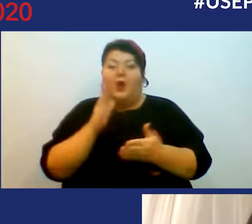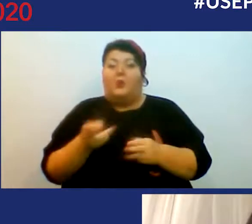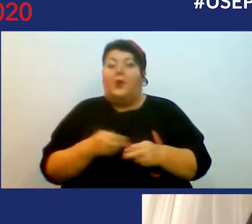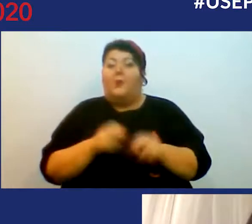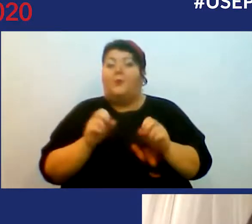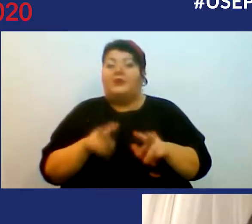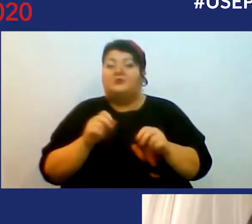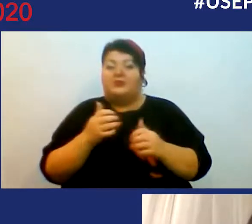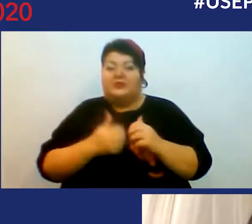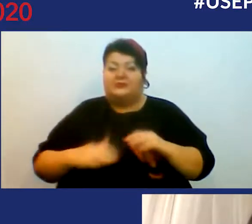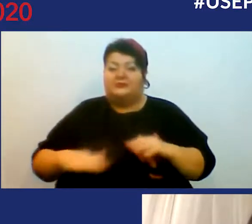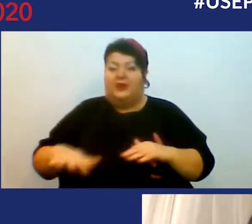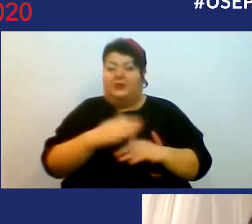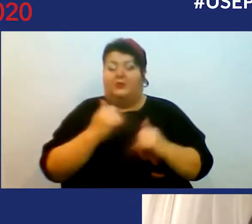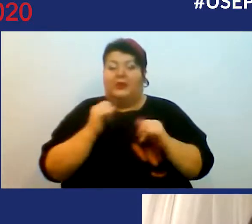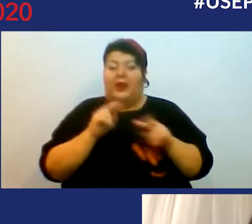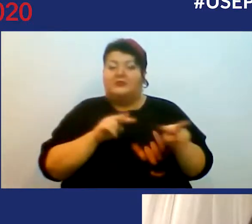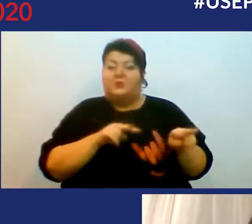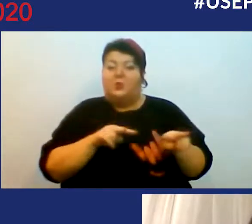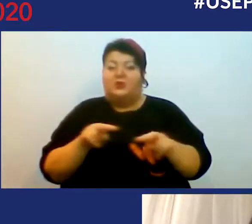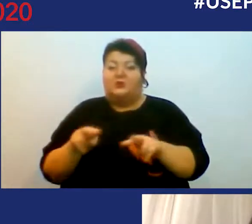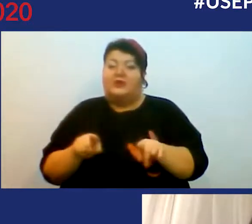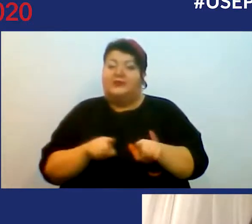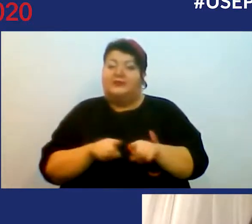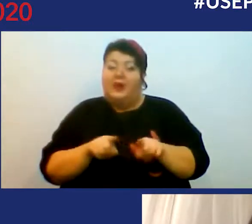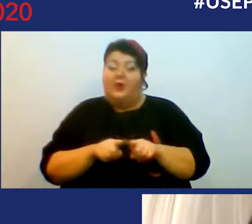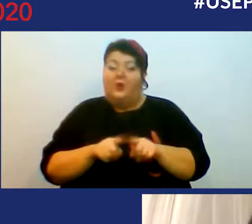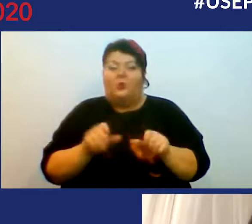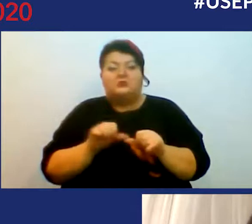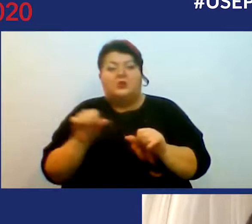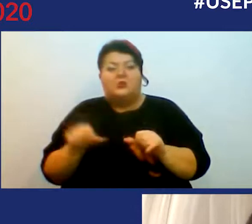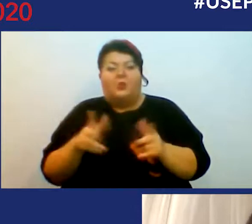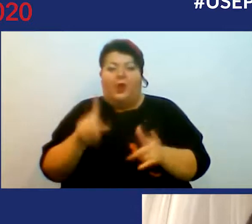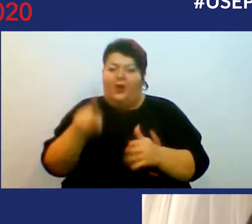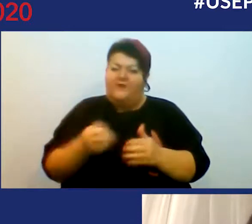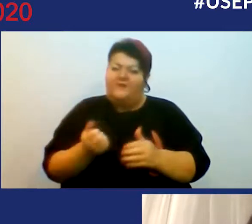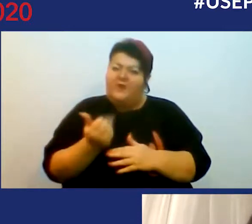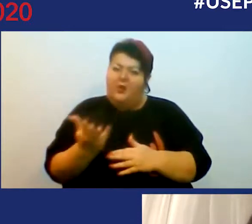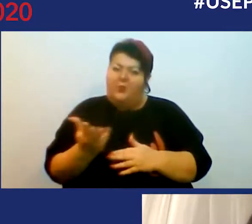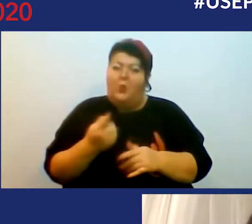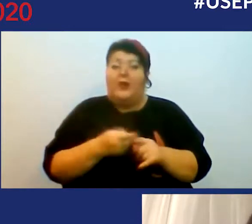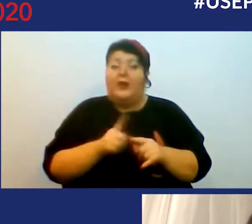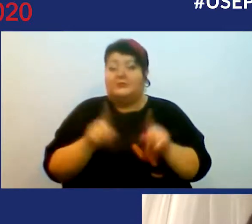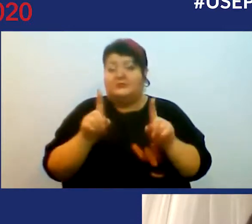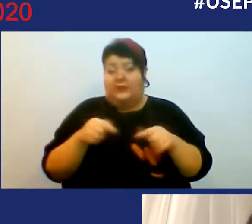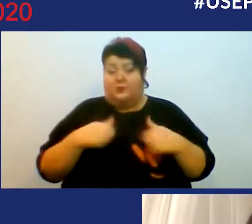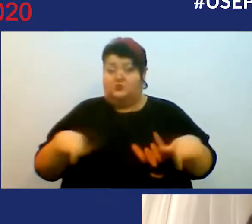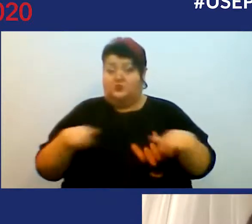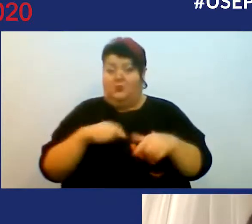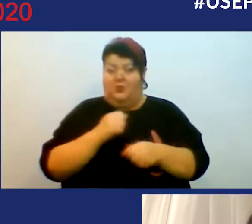vigilant and looking out for anything that might interfere with that. So that's what everyone is doing, making sure